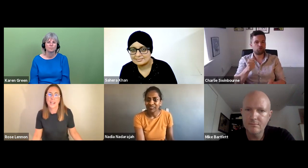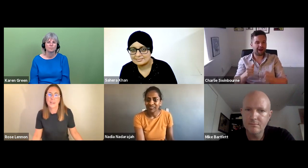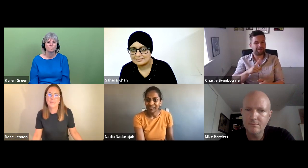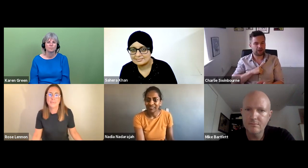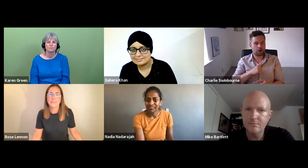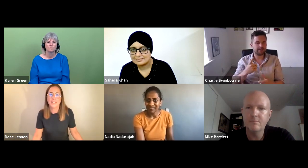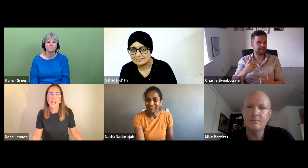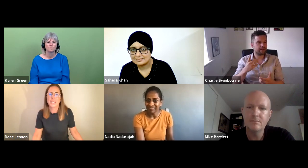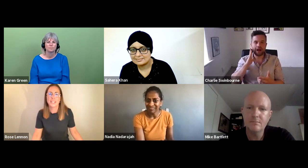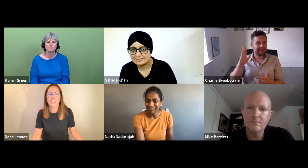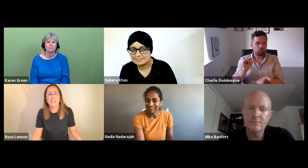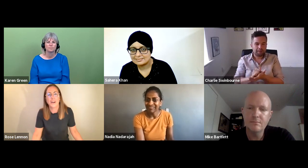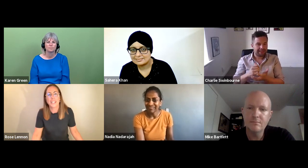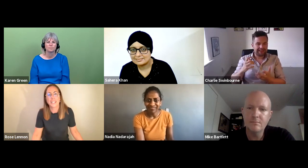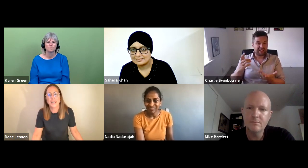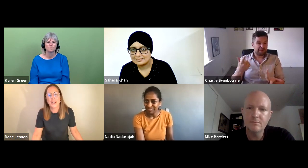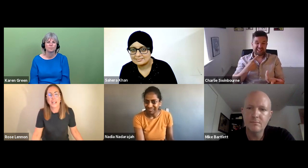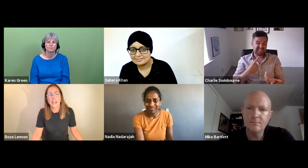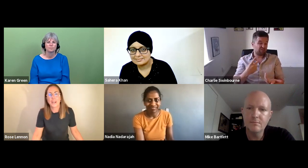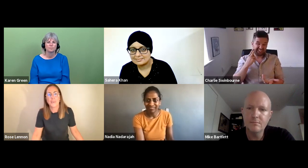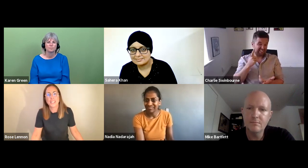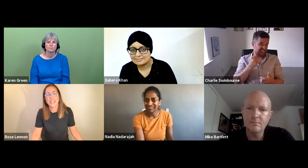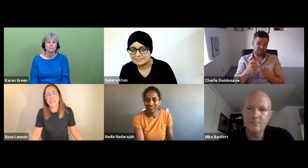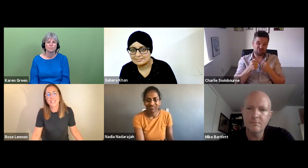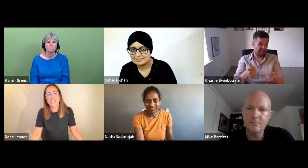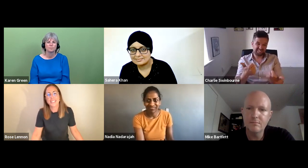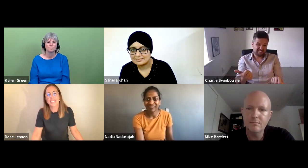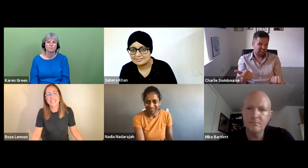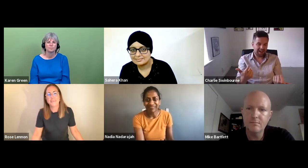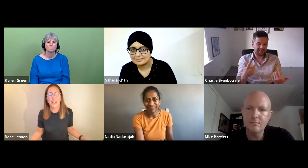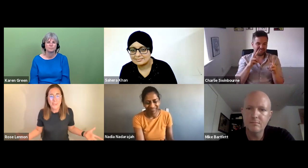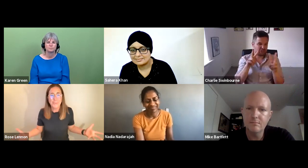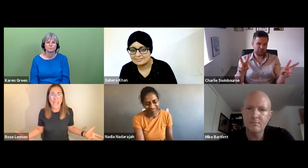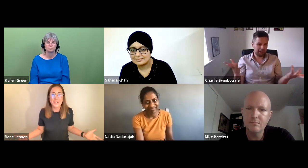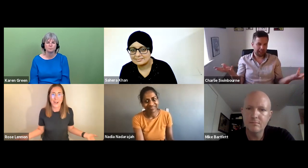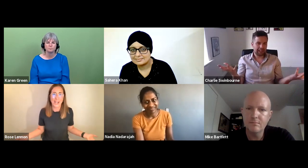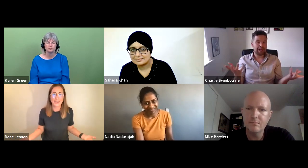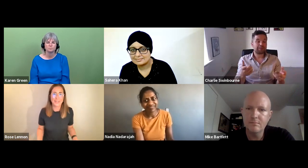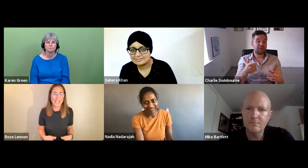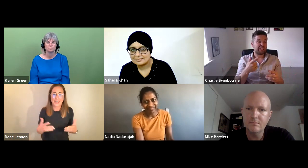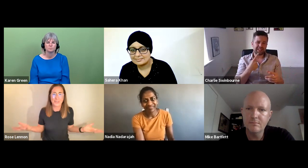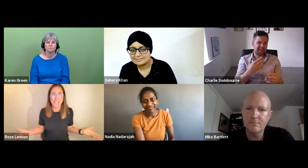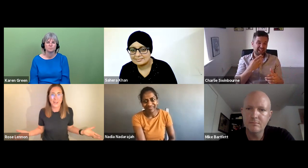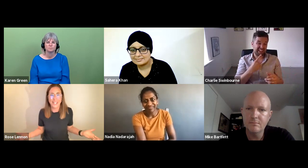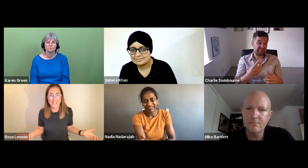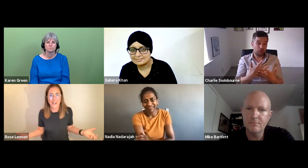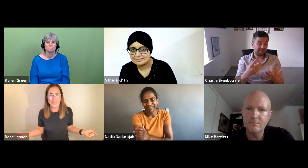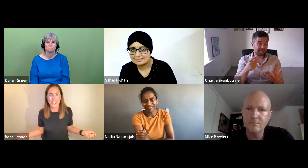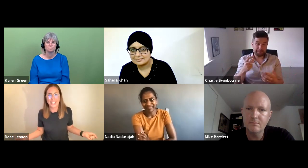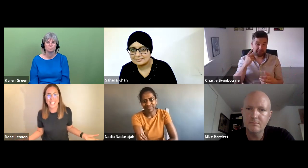I think it was people can drive. They do really well at driving, and I